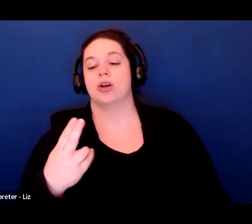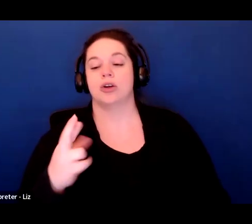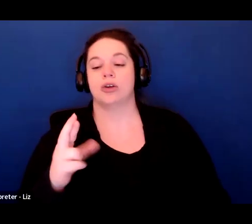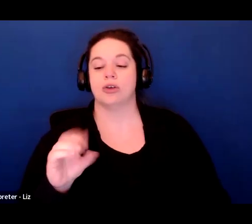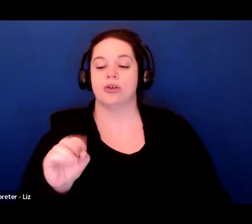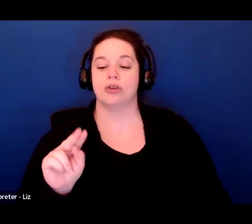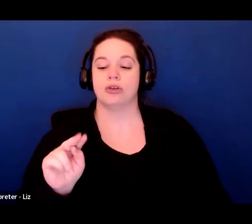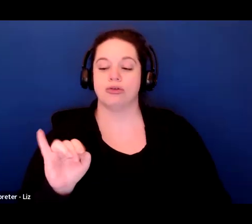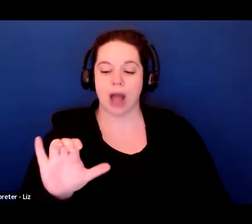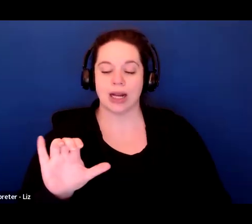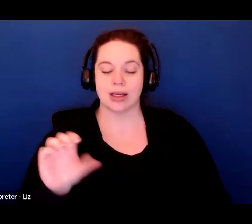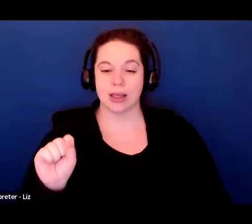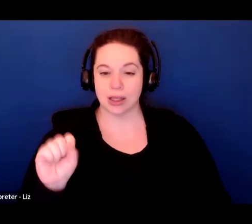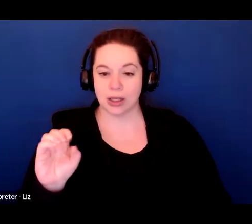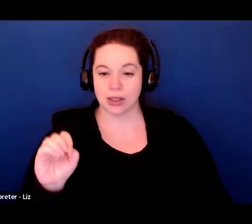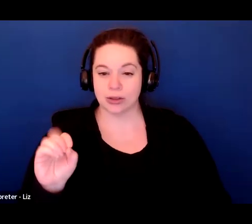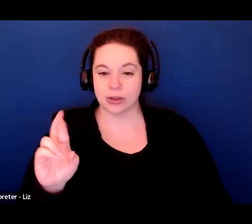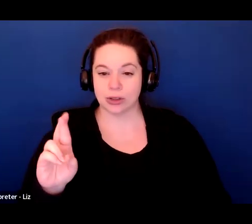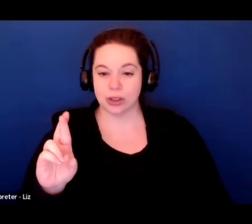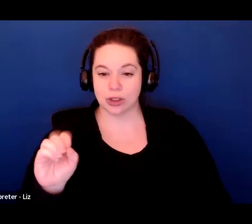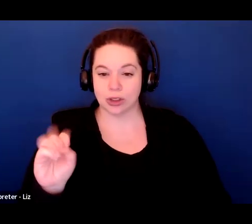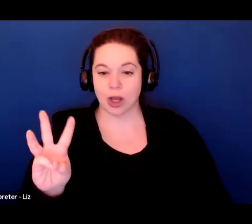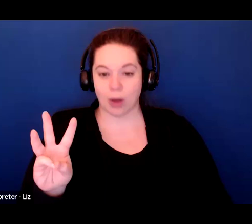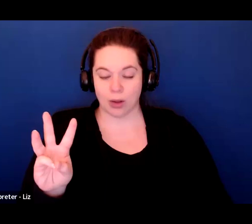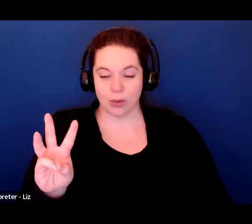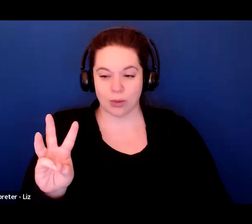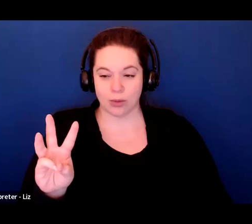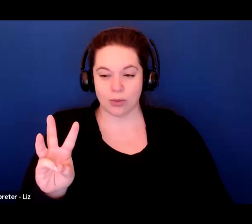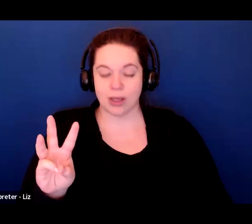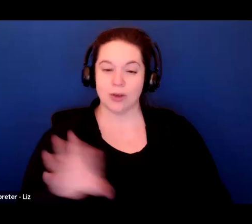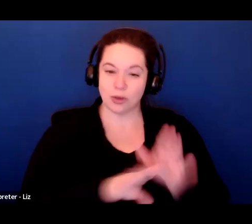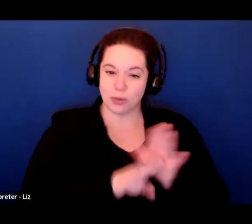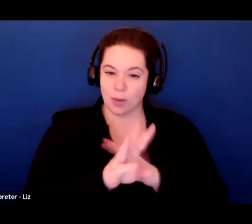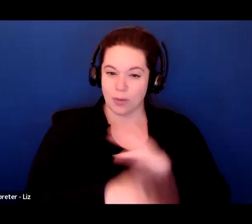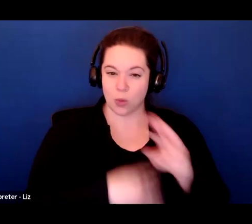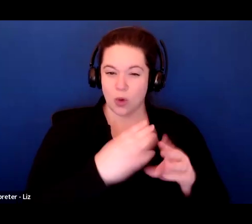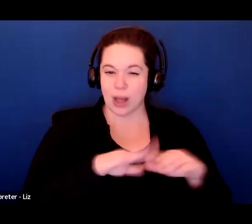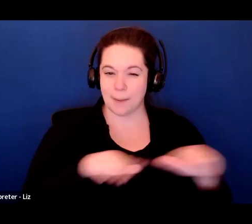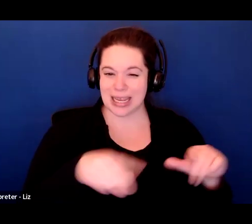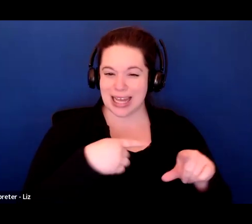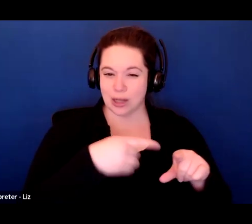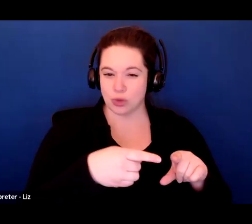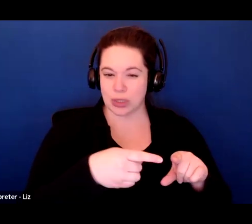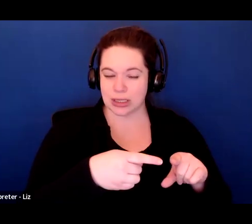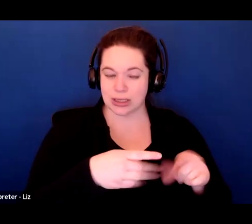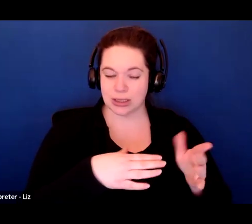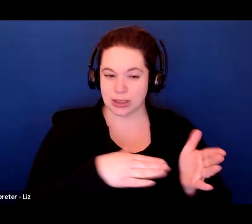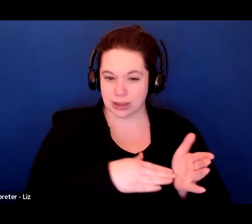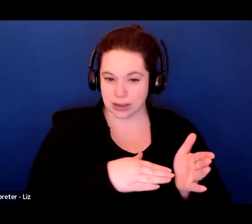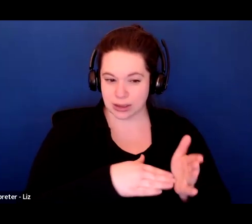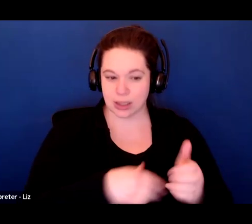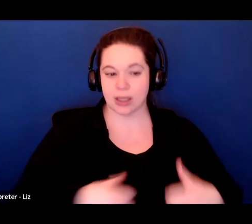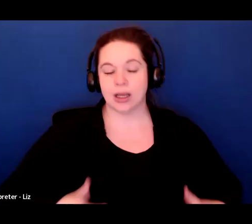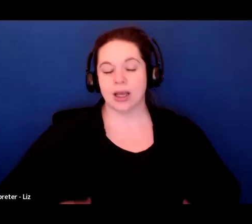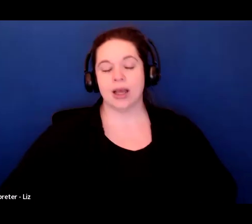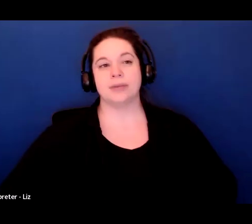it was developed for really in the world of pediatrics with individuals